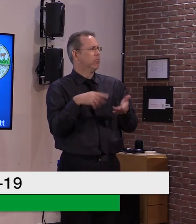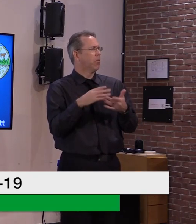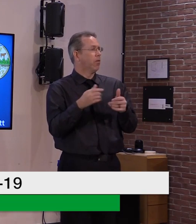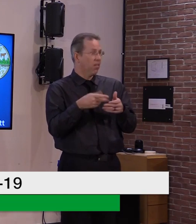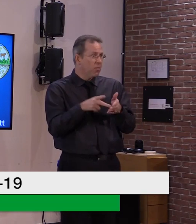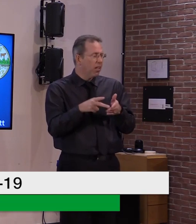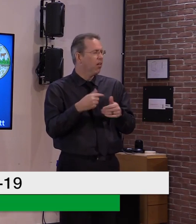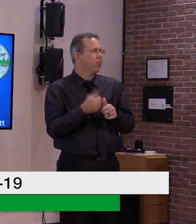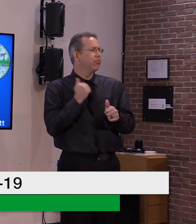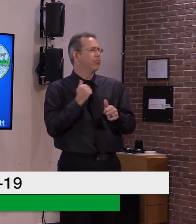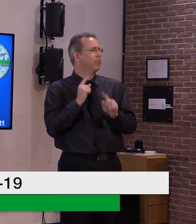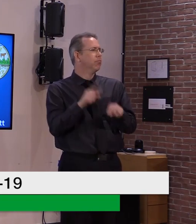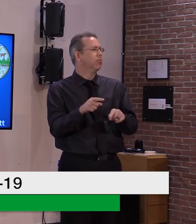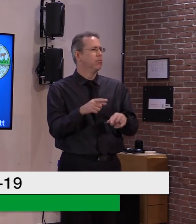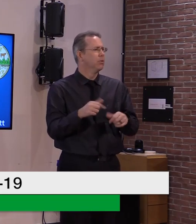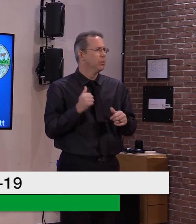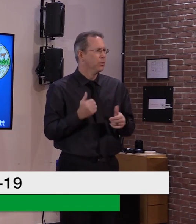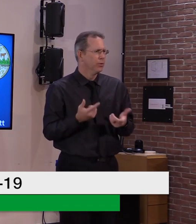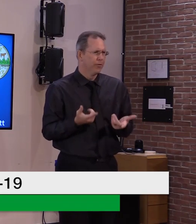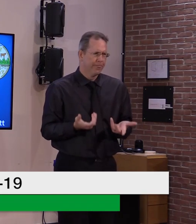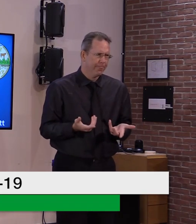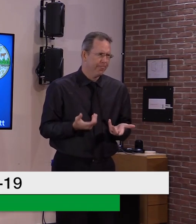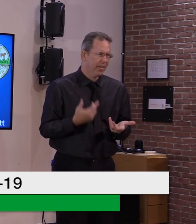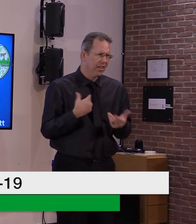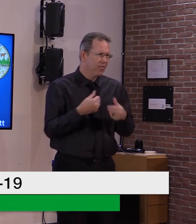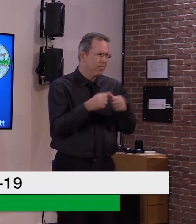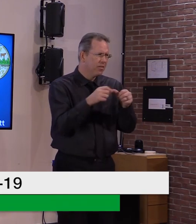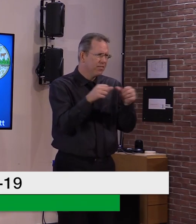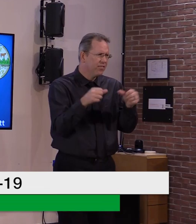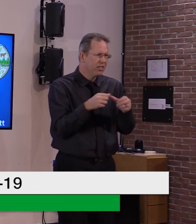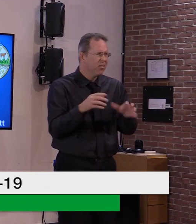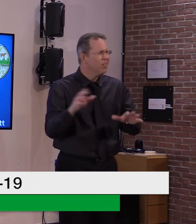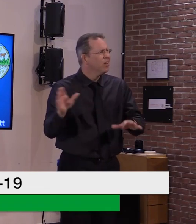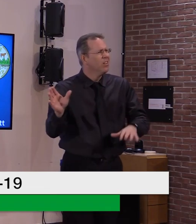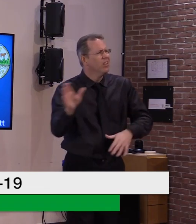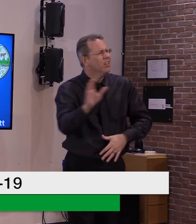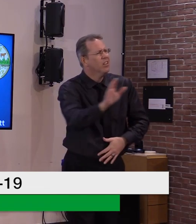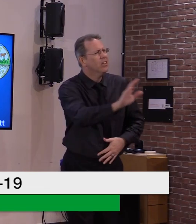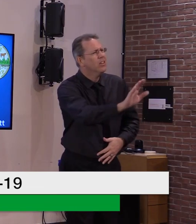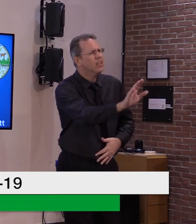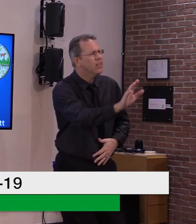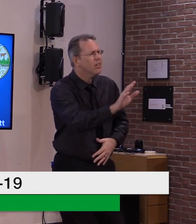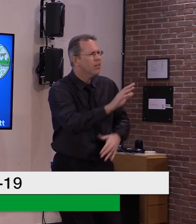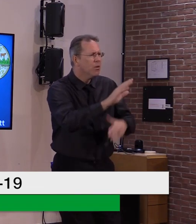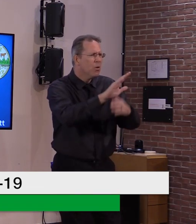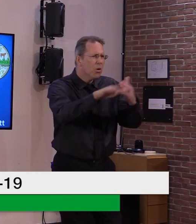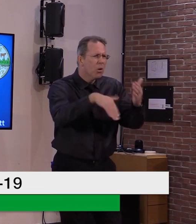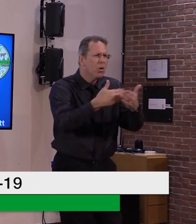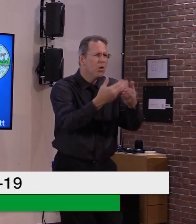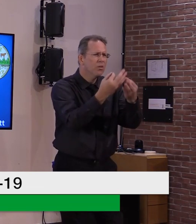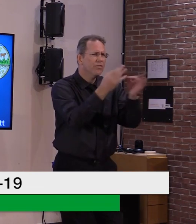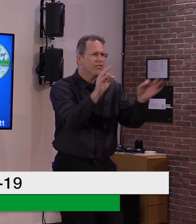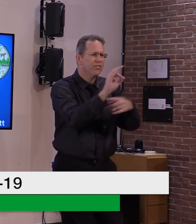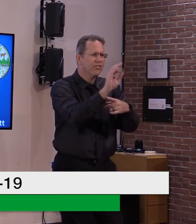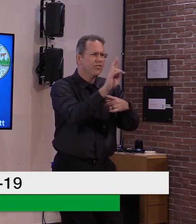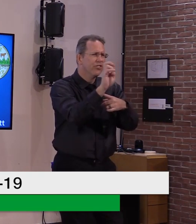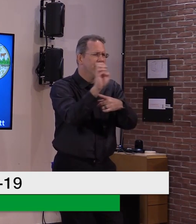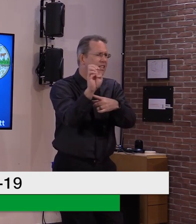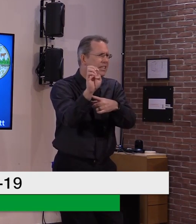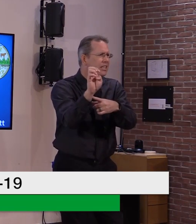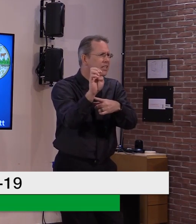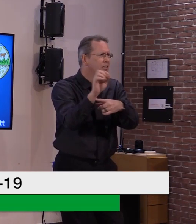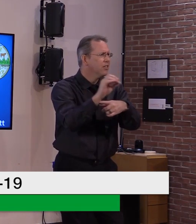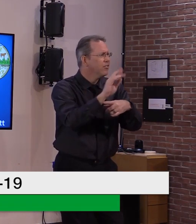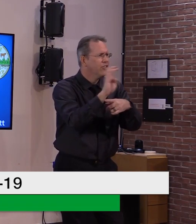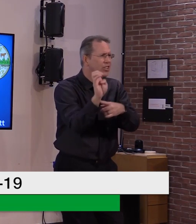that's correct governor since the beginning with our pop-ups that have been throughout the state and our new uh